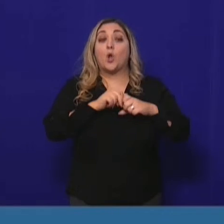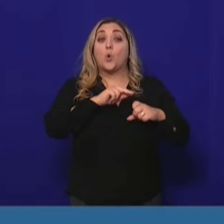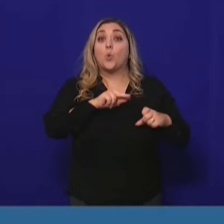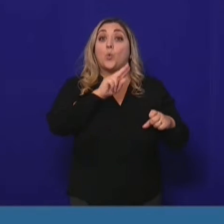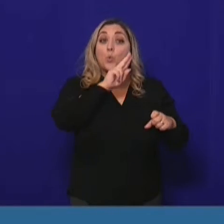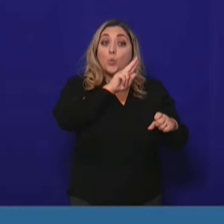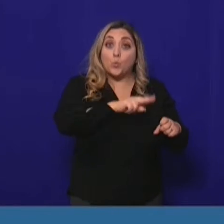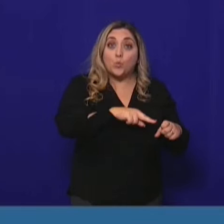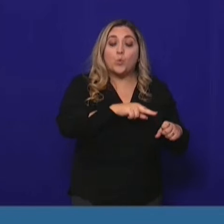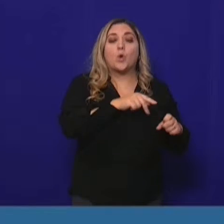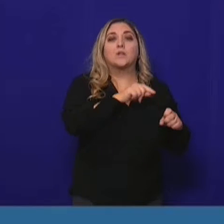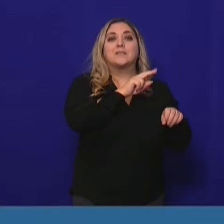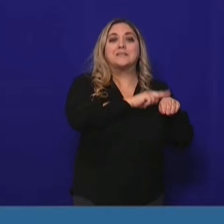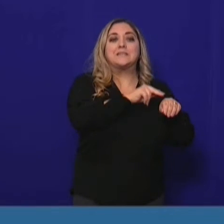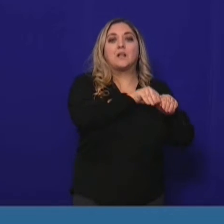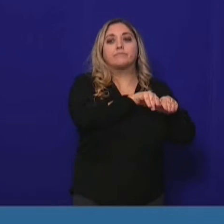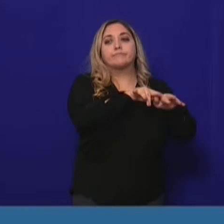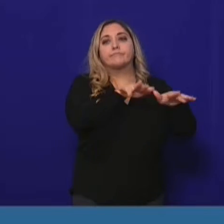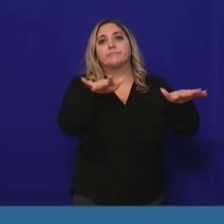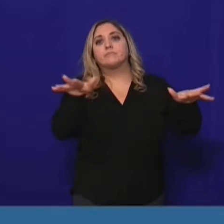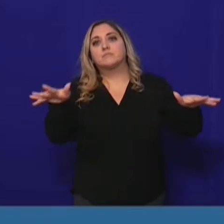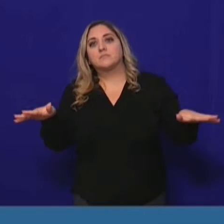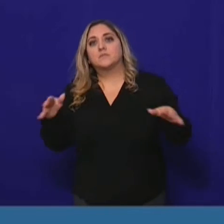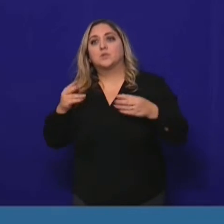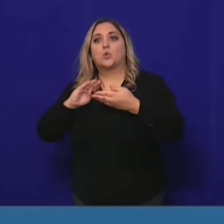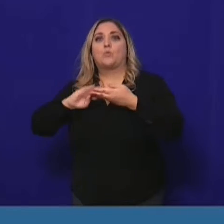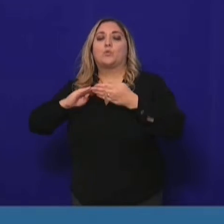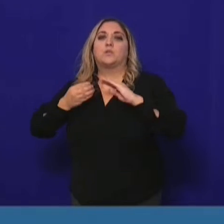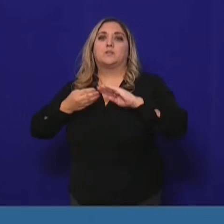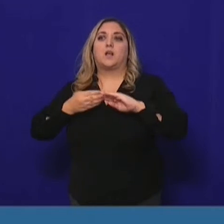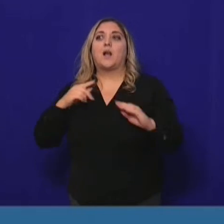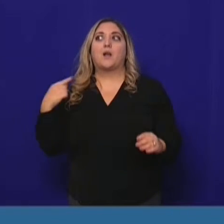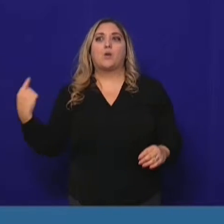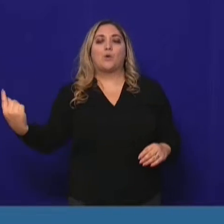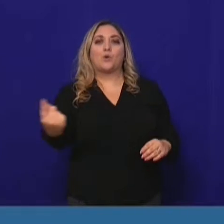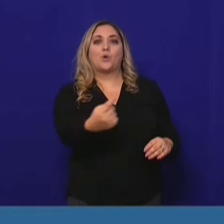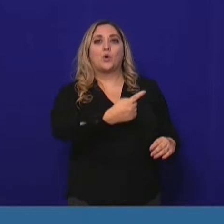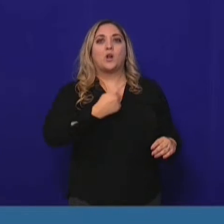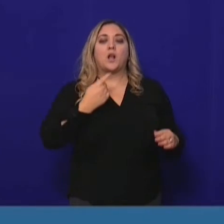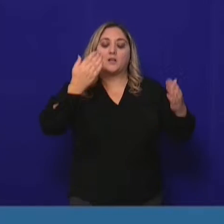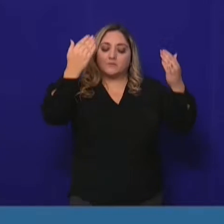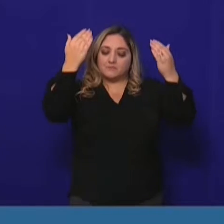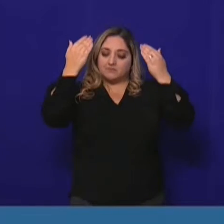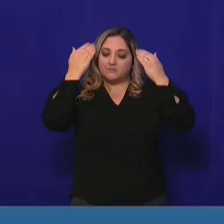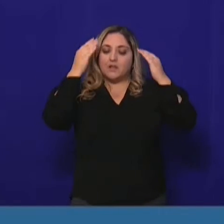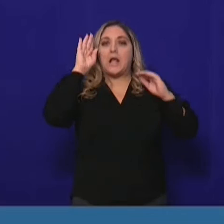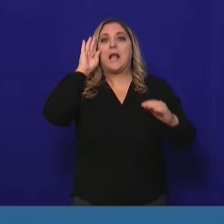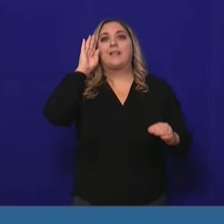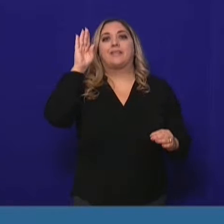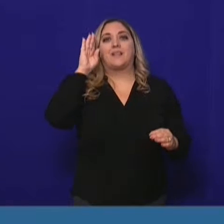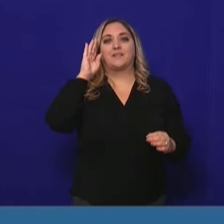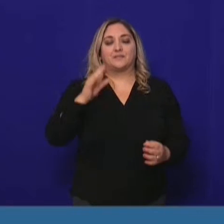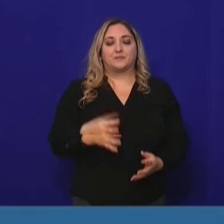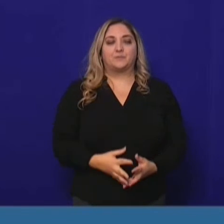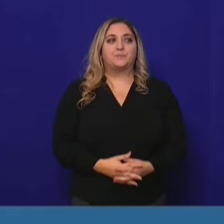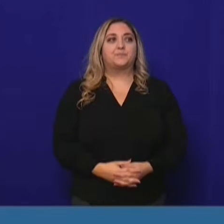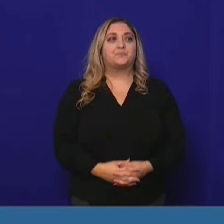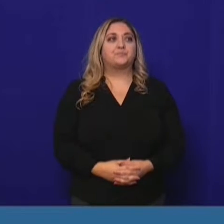jikkontribwixxu għat-trasmissjoni fil-komunità, allura huwa kulħadd li jrid jieħu l-prekawzjonijiet kollha